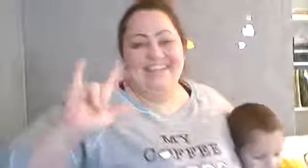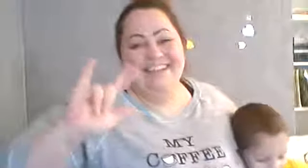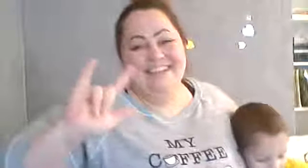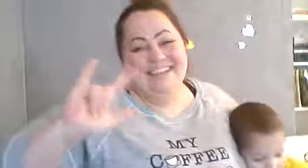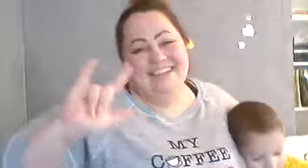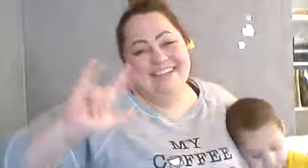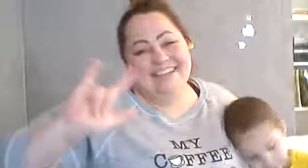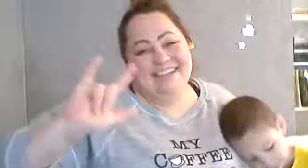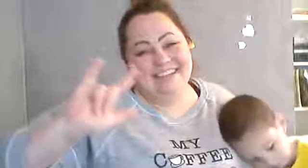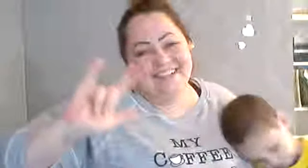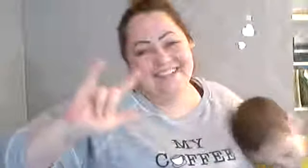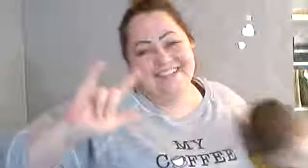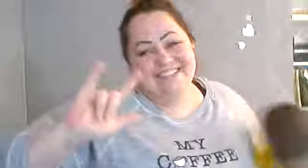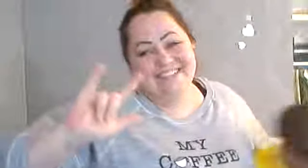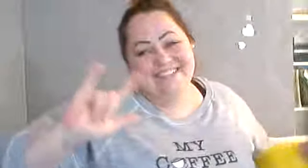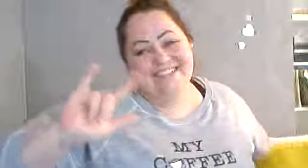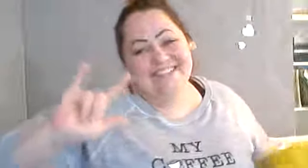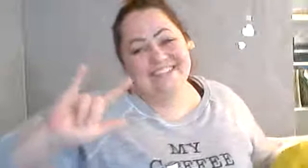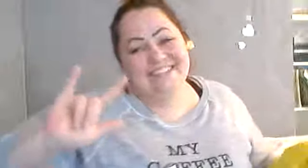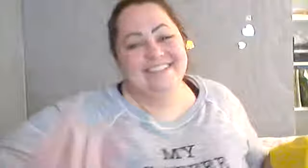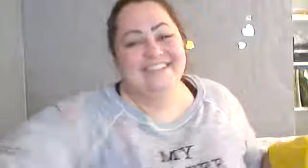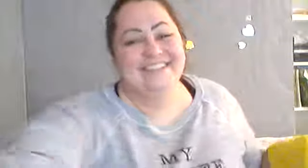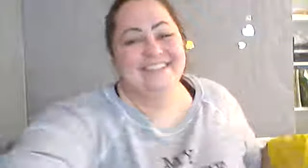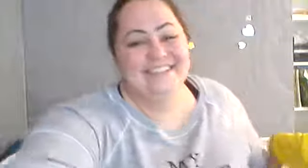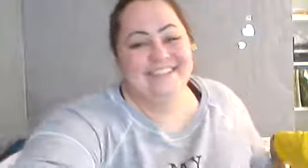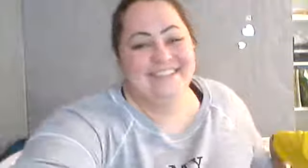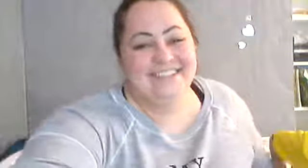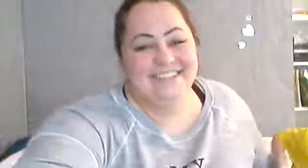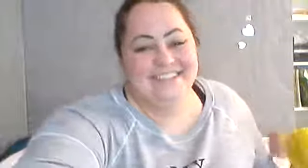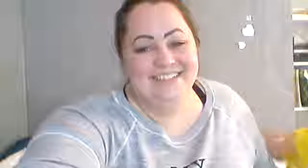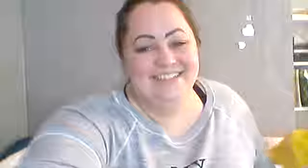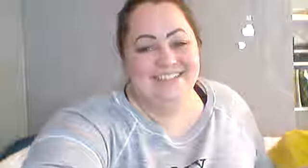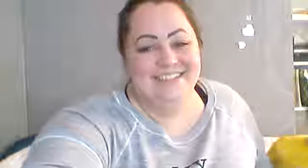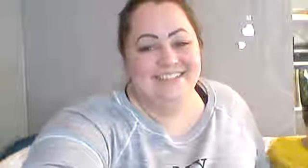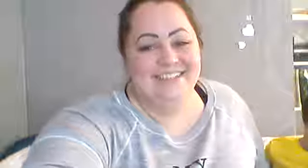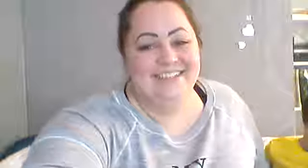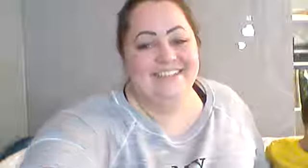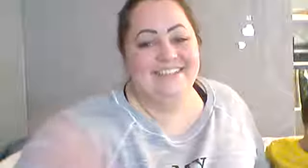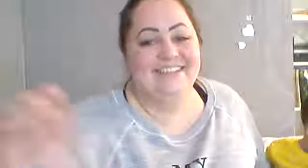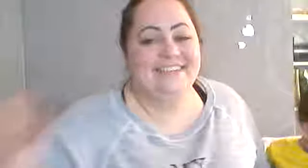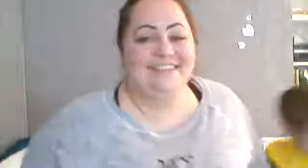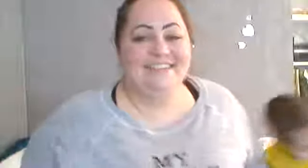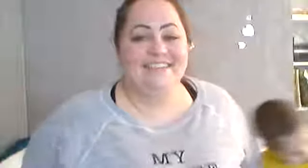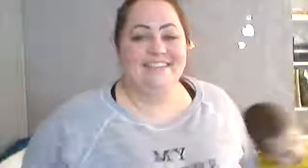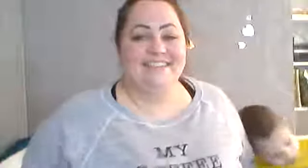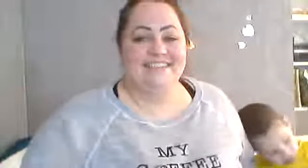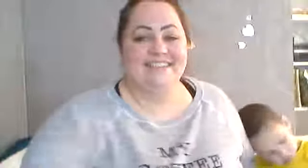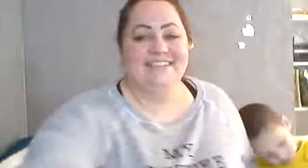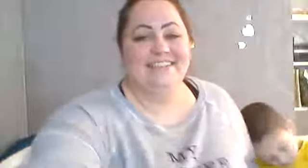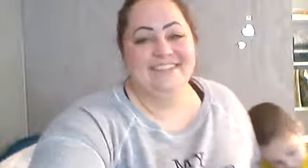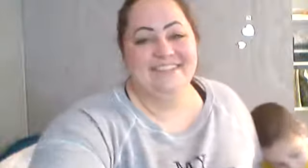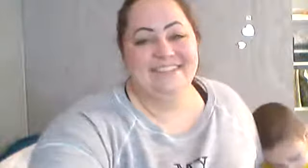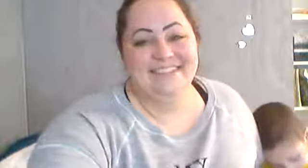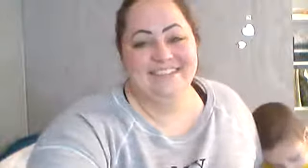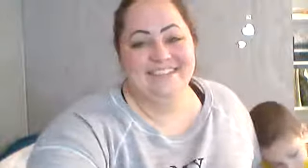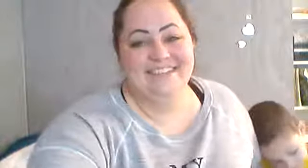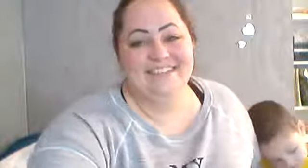baby. Toto.